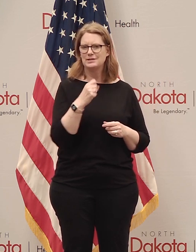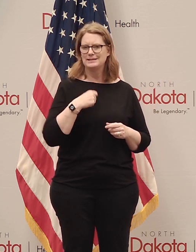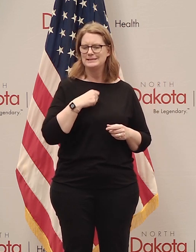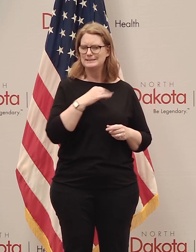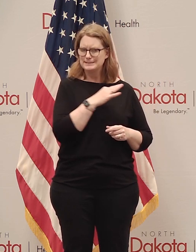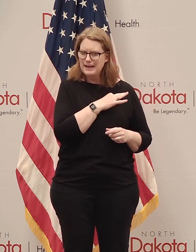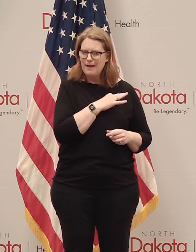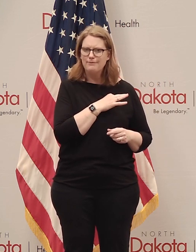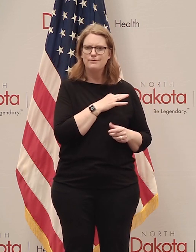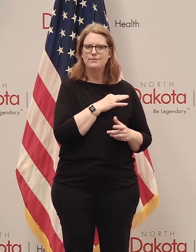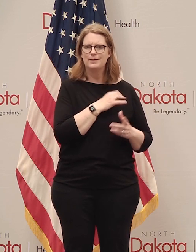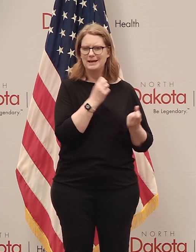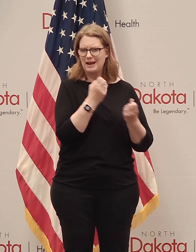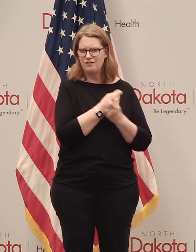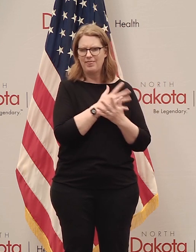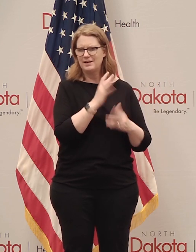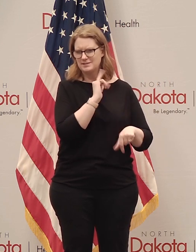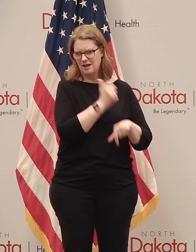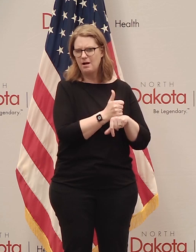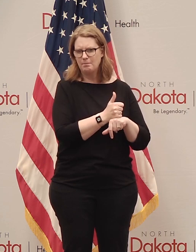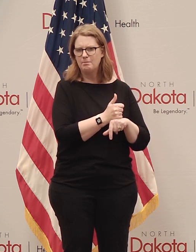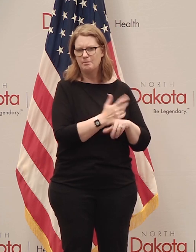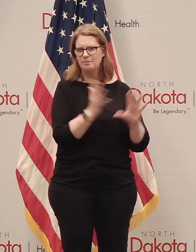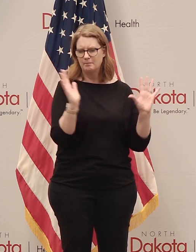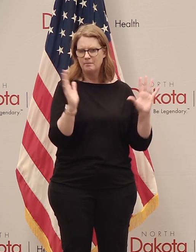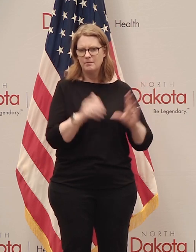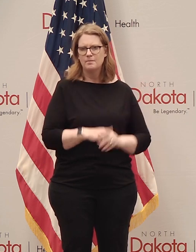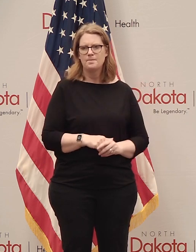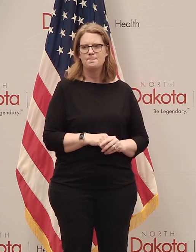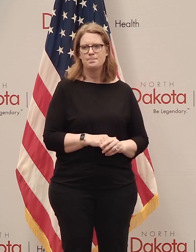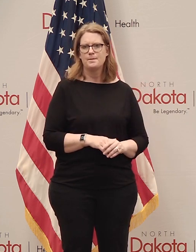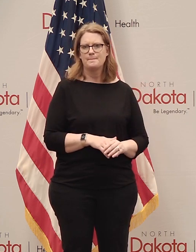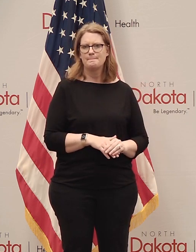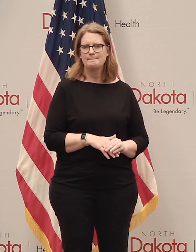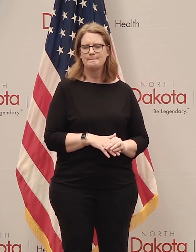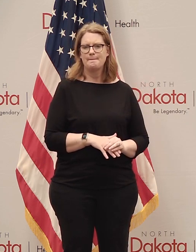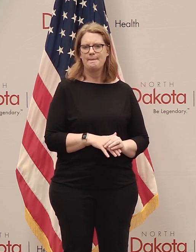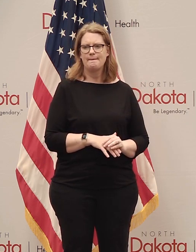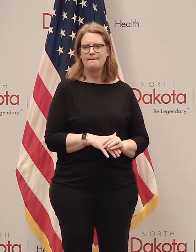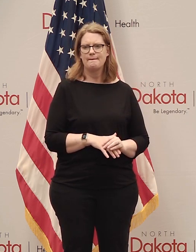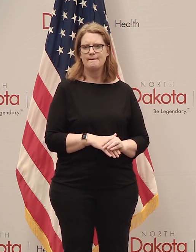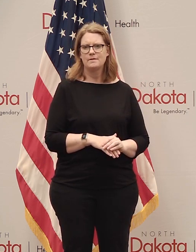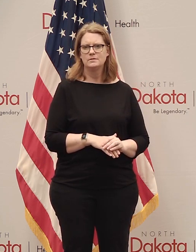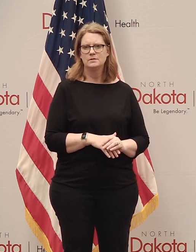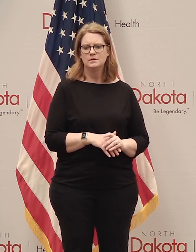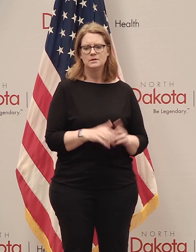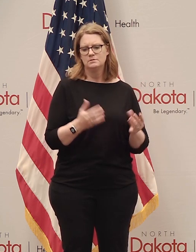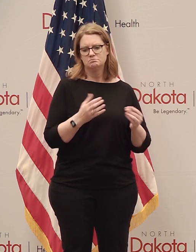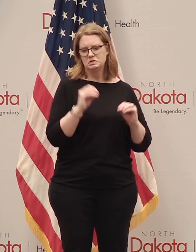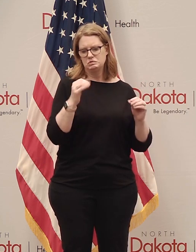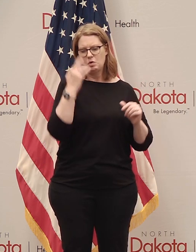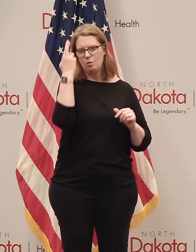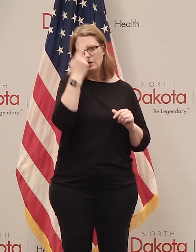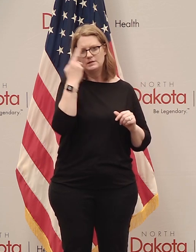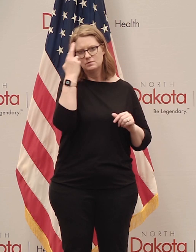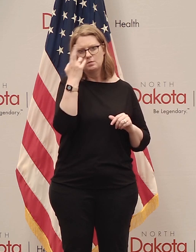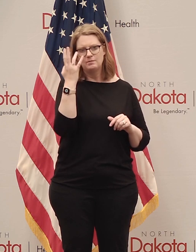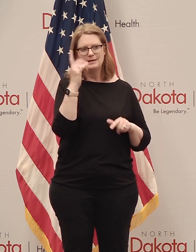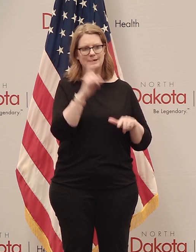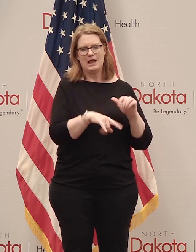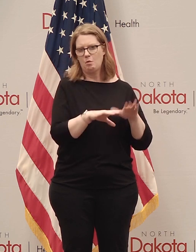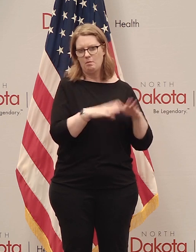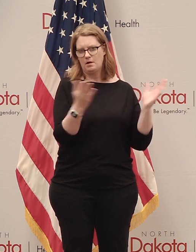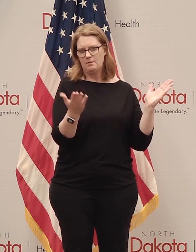and the protocols and all of that right. And but there's no reason why we can't get that back open again.